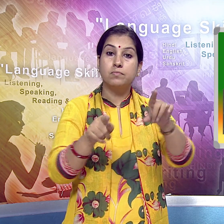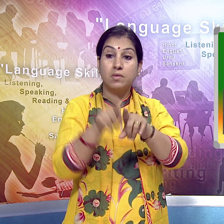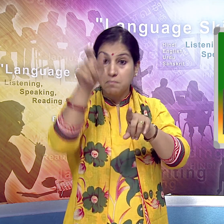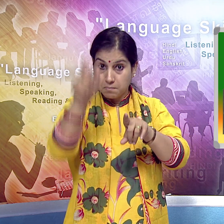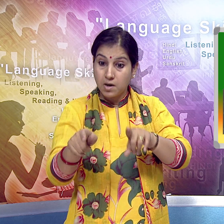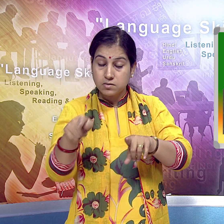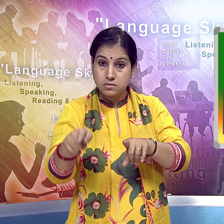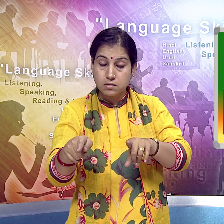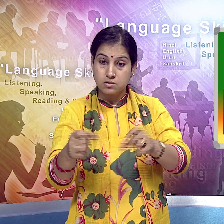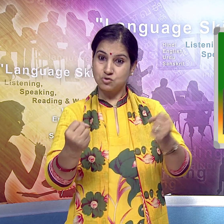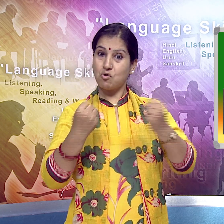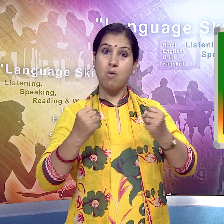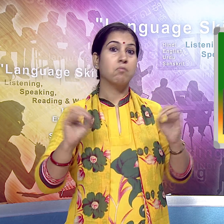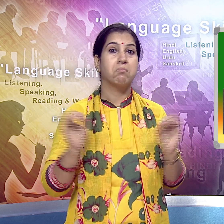is not strong enough